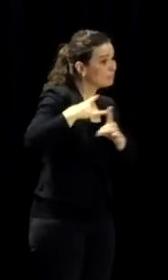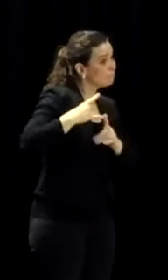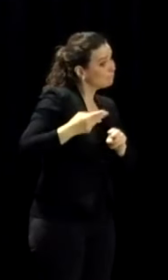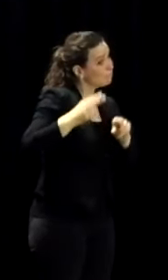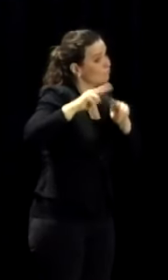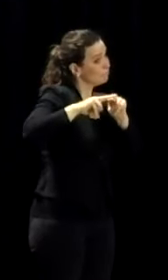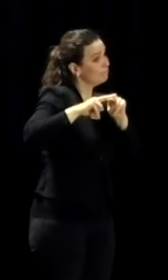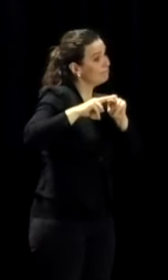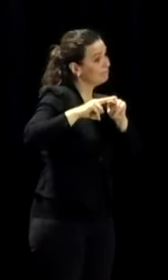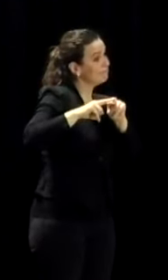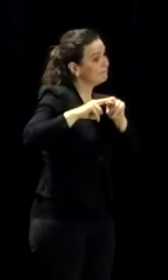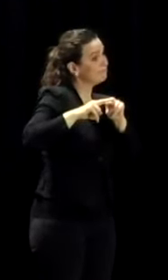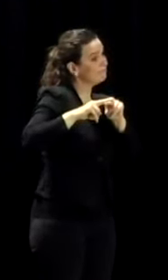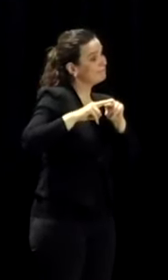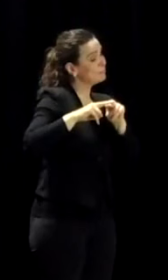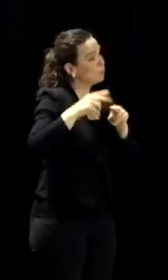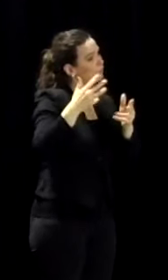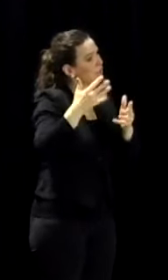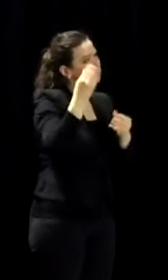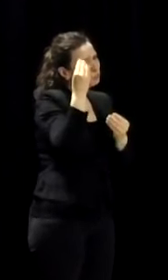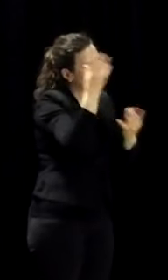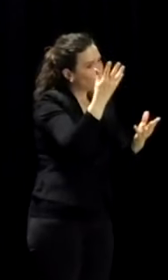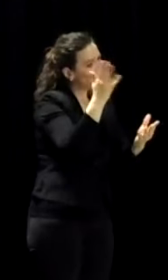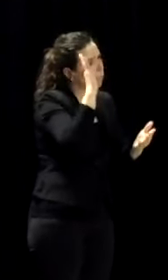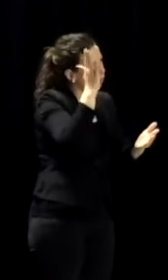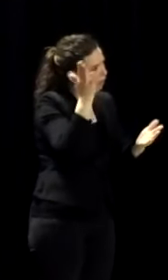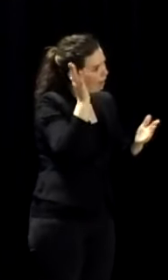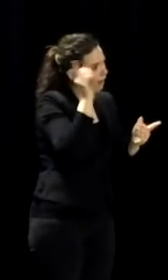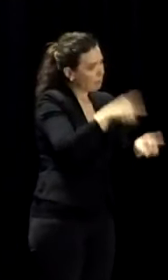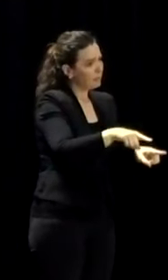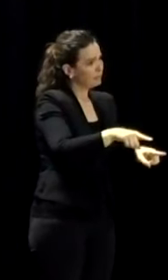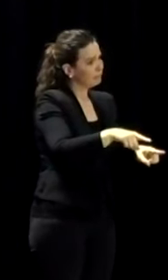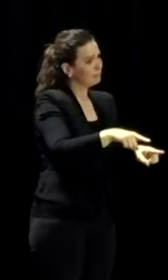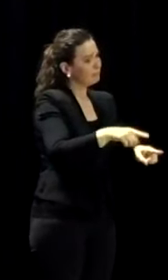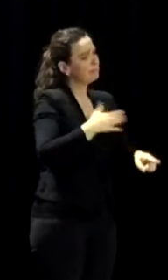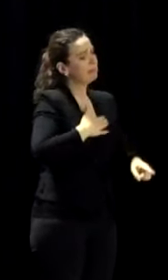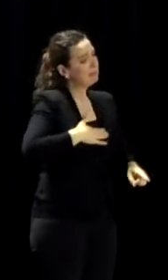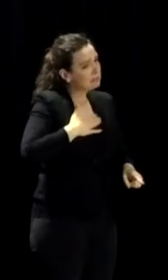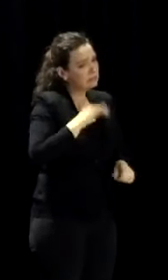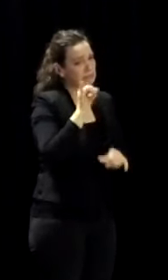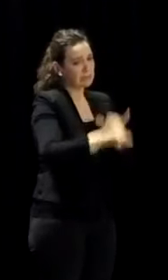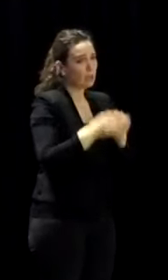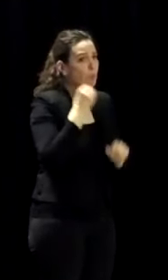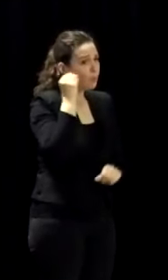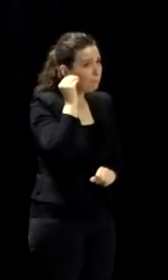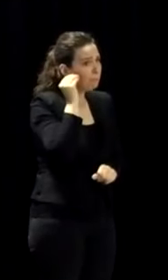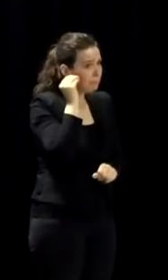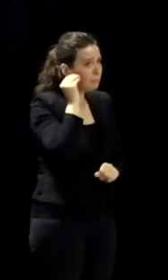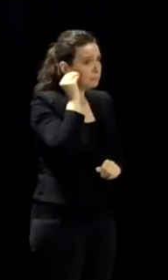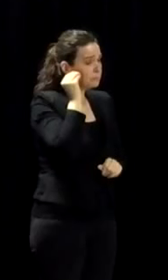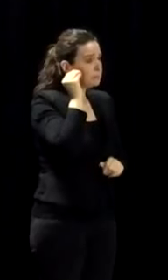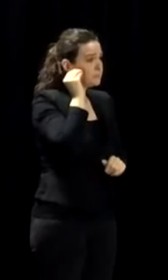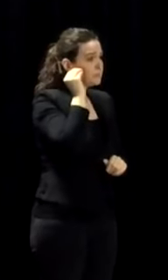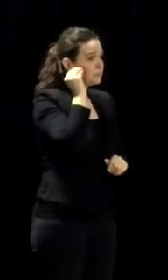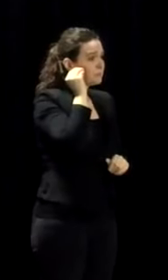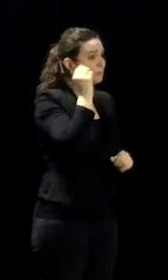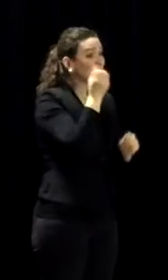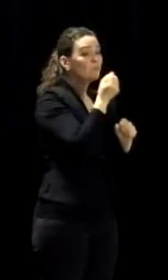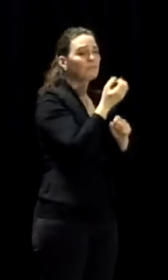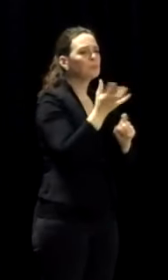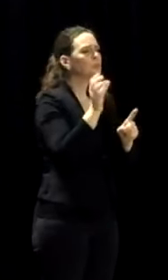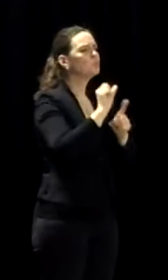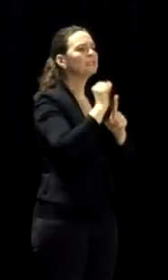positive cases. If you are sick, you need to stay home. We've had cases where some people didn't abide